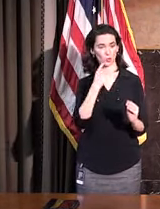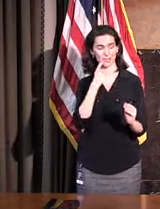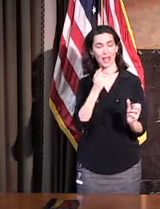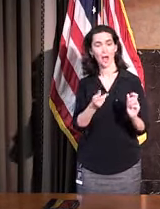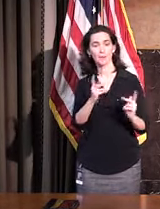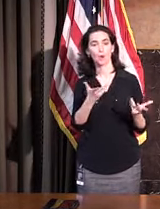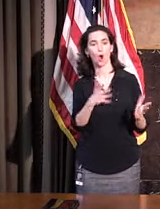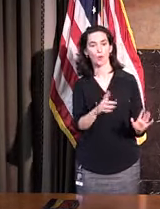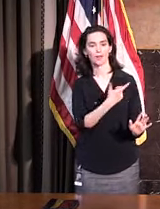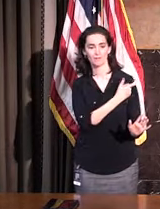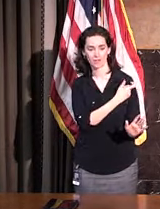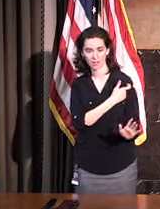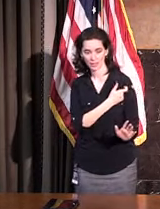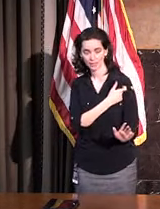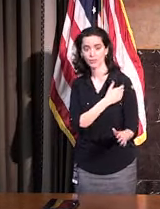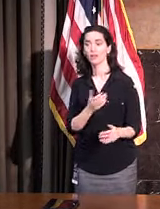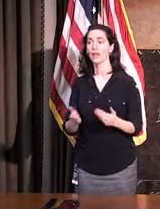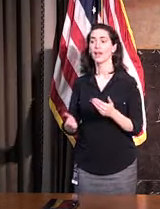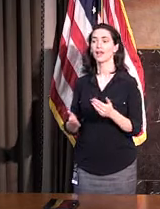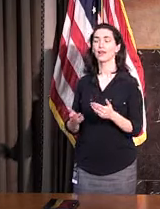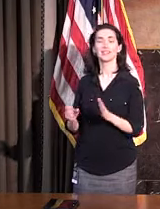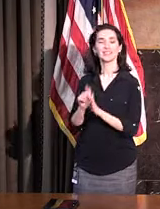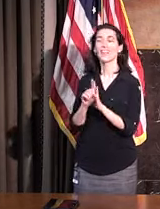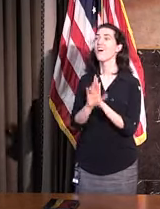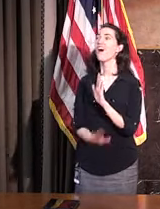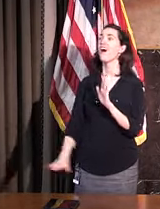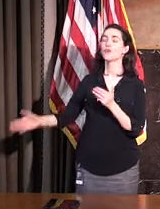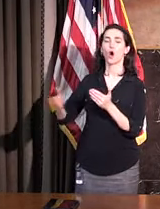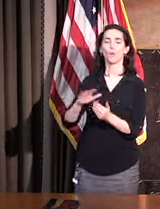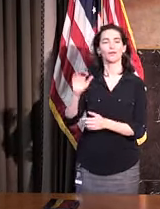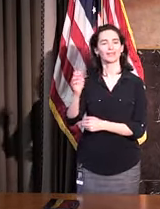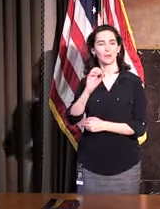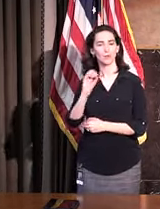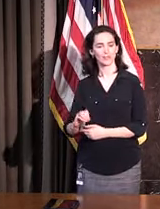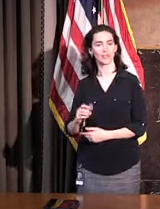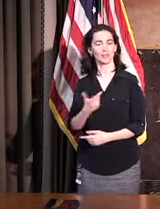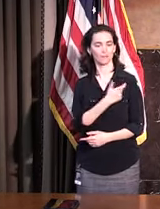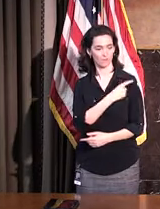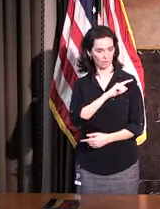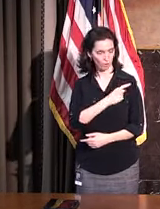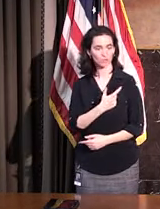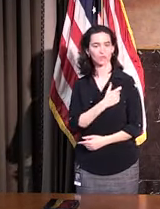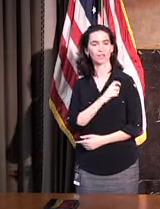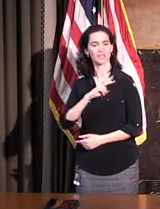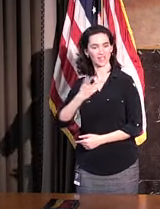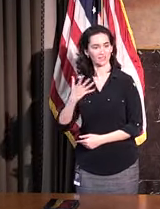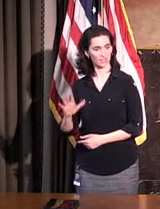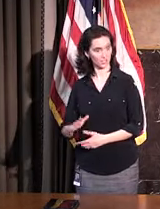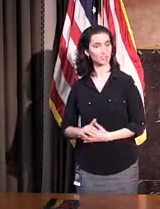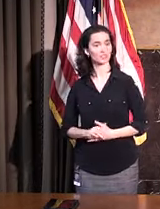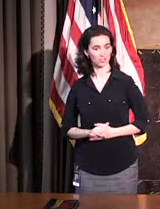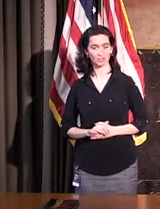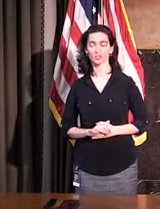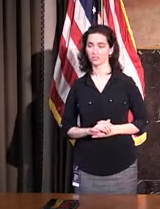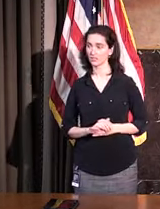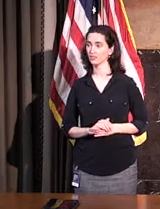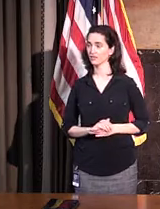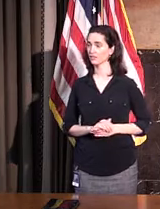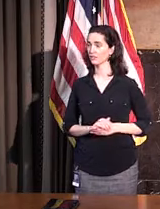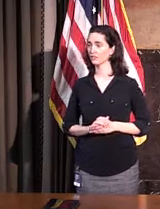those who finished. Almost 10% of the people of our state have finished with their vaccination at this